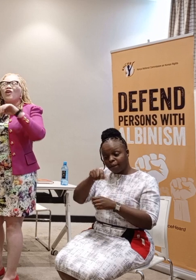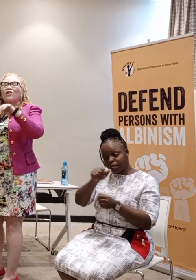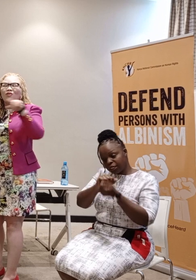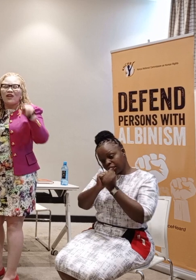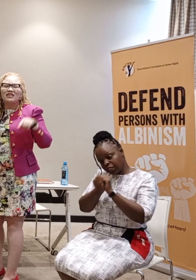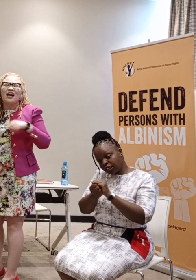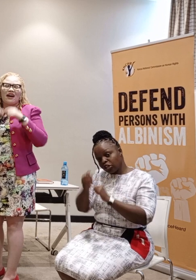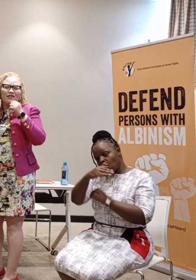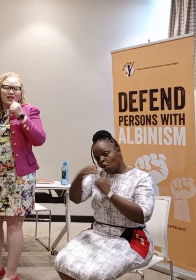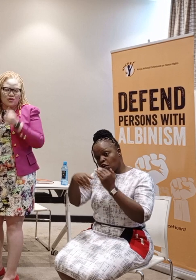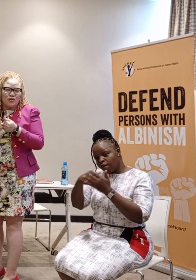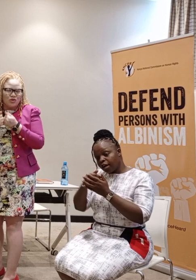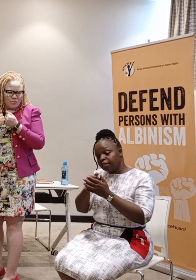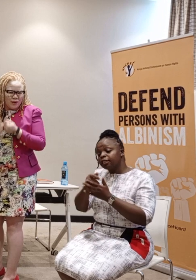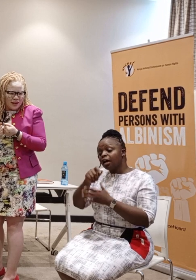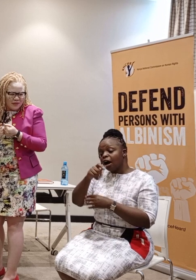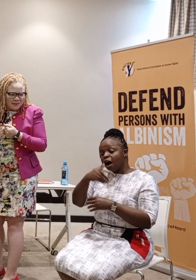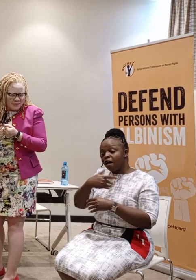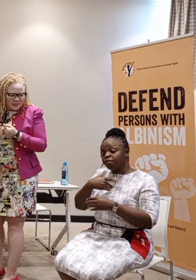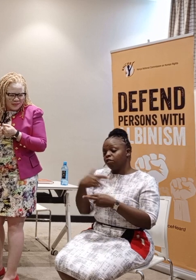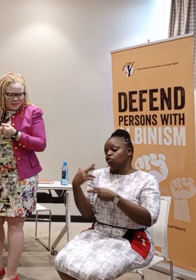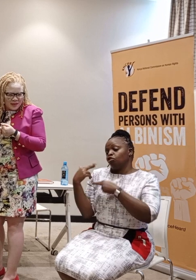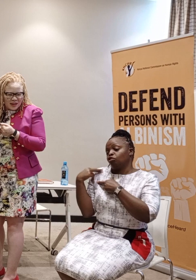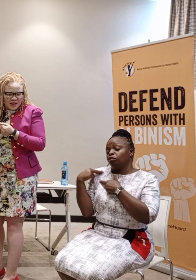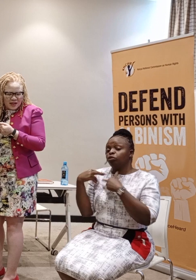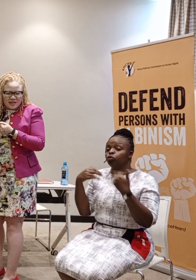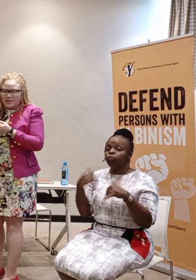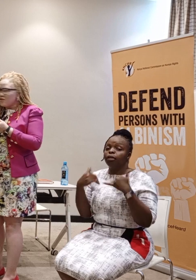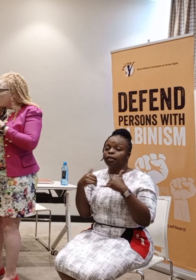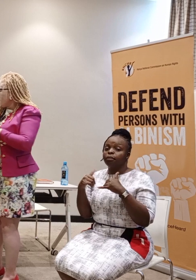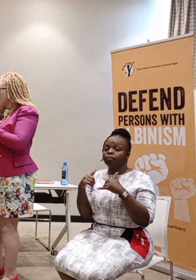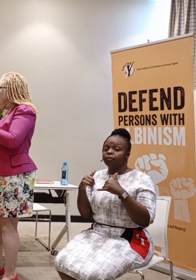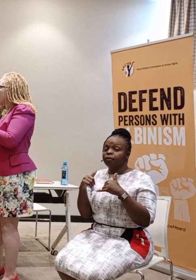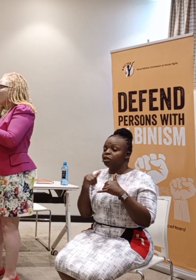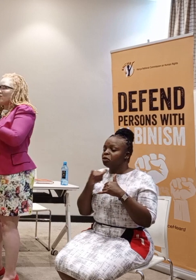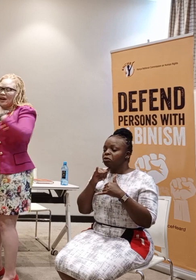then all of us have a role to play. It is